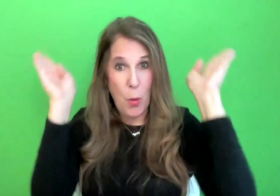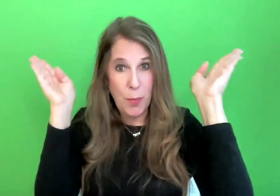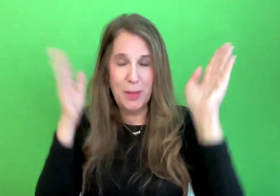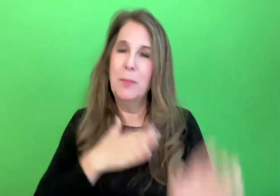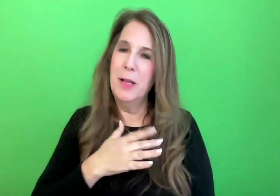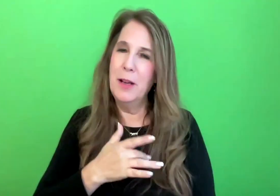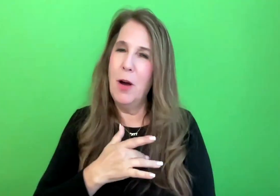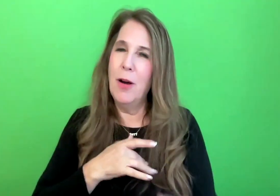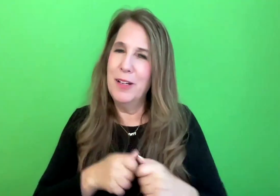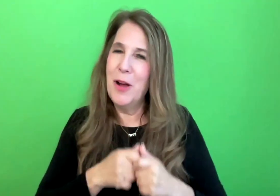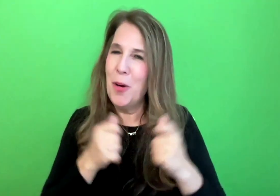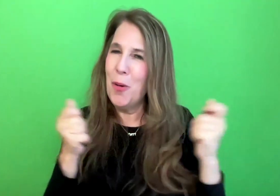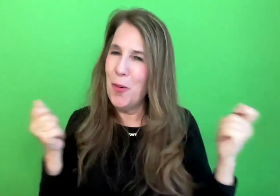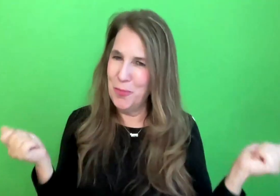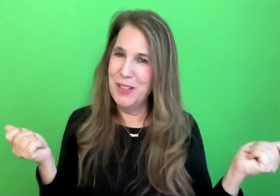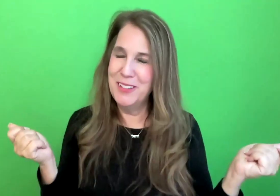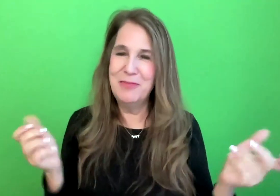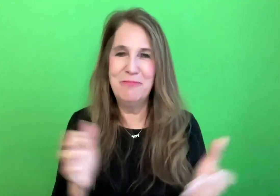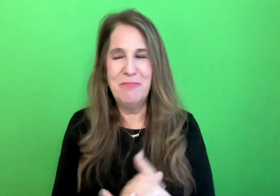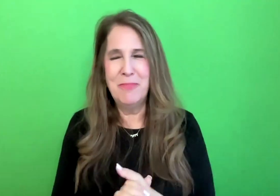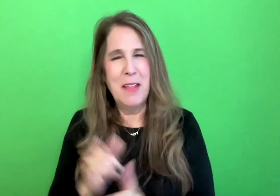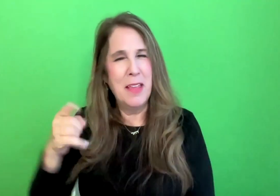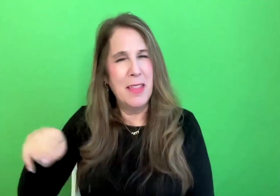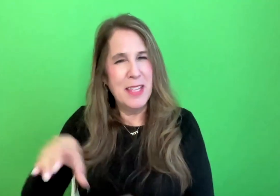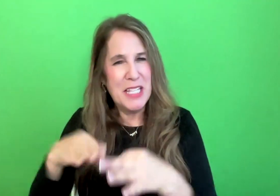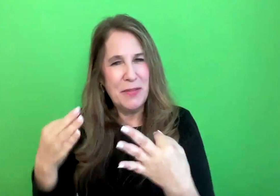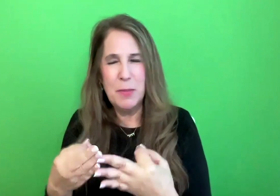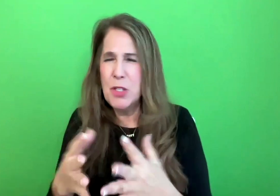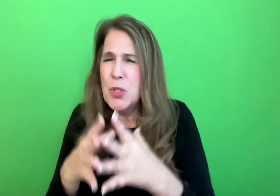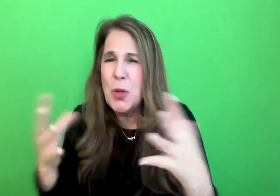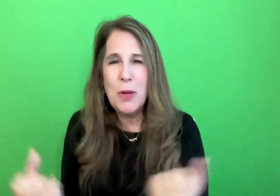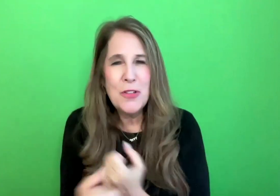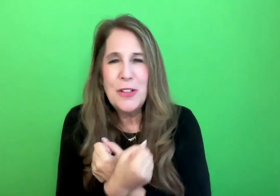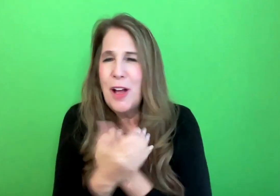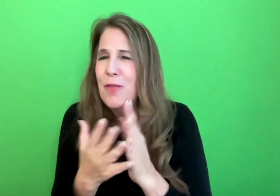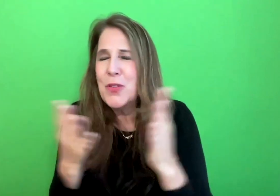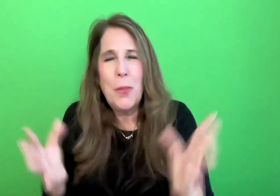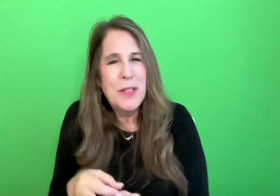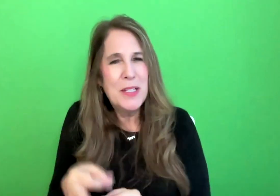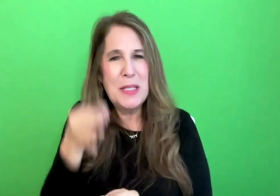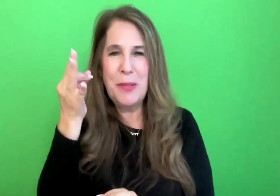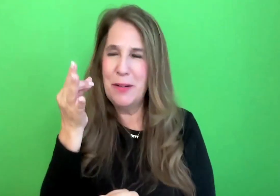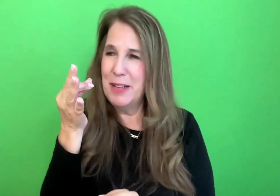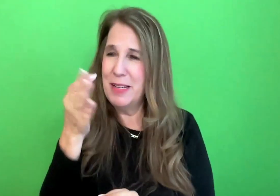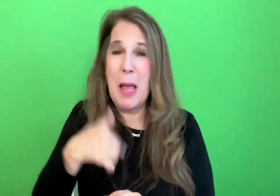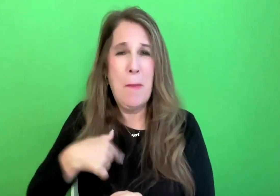little too. The love and spirit emanating from this family broke down my